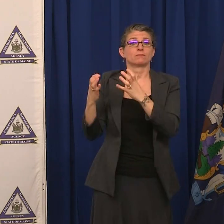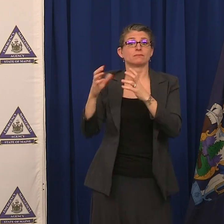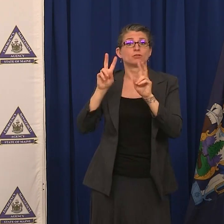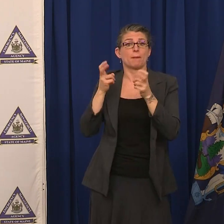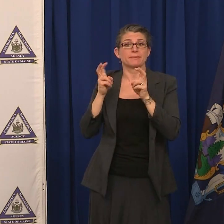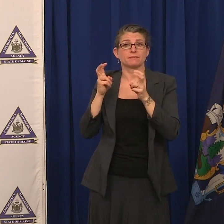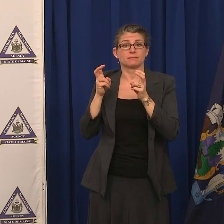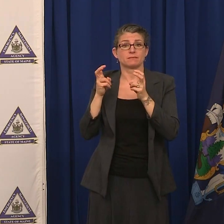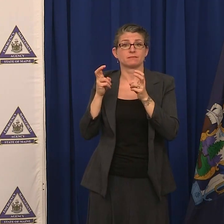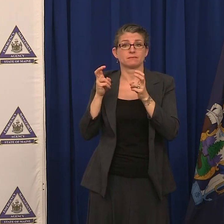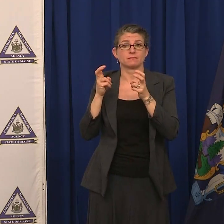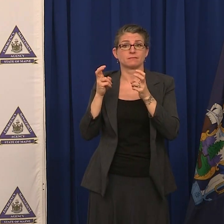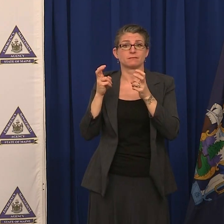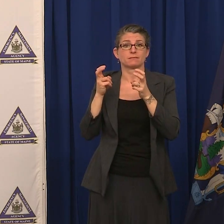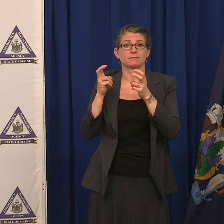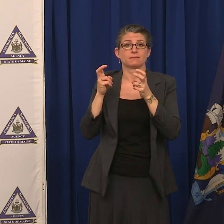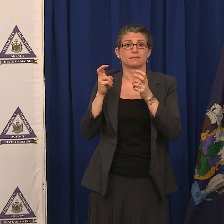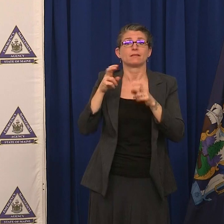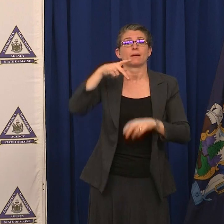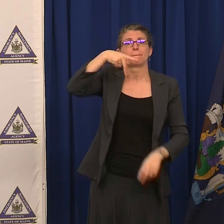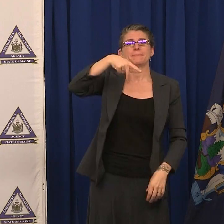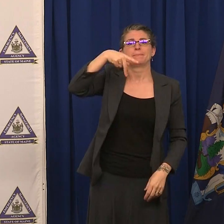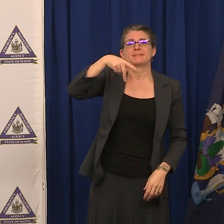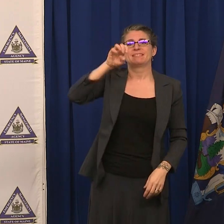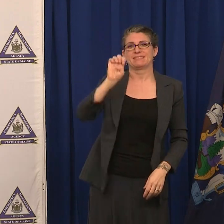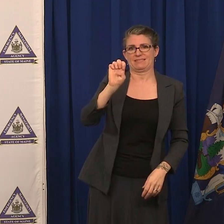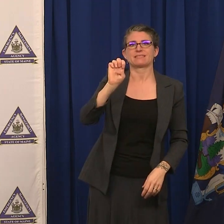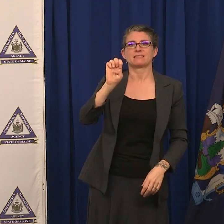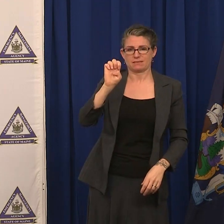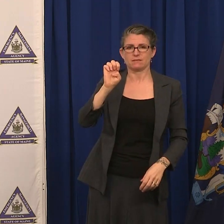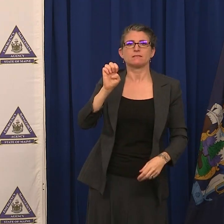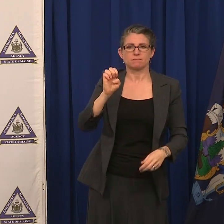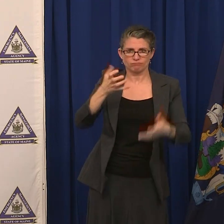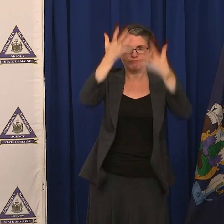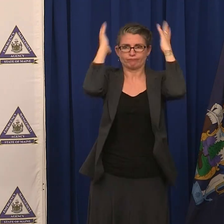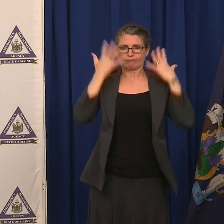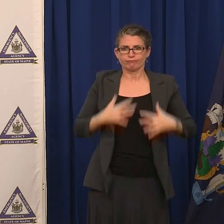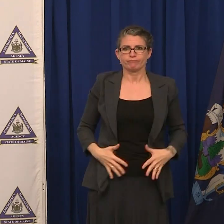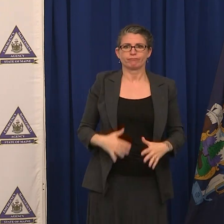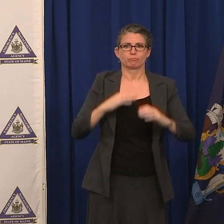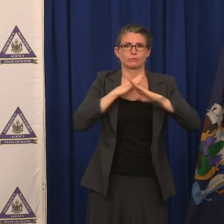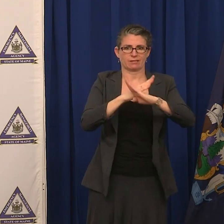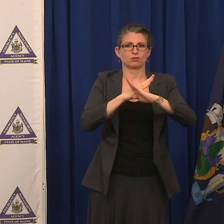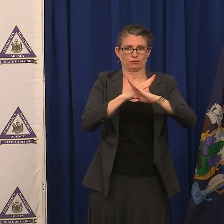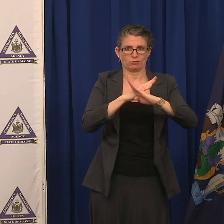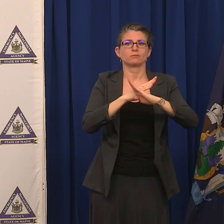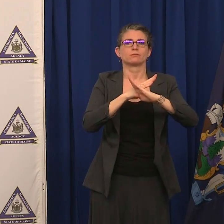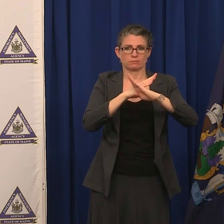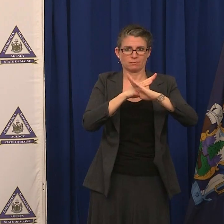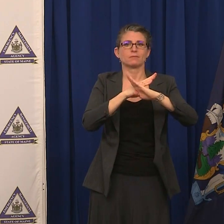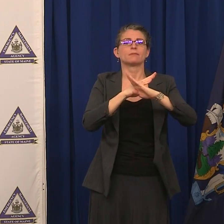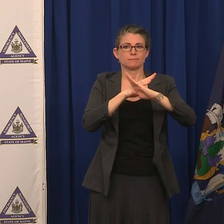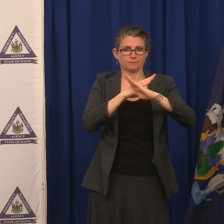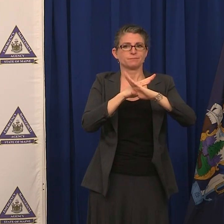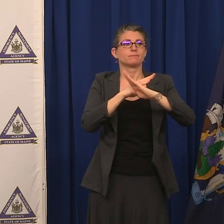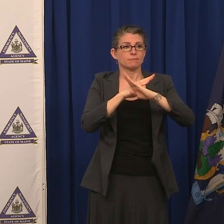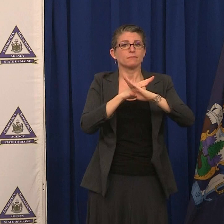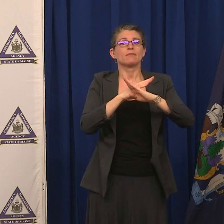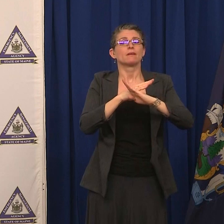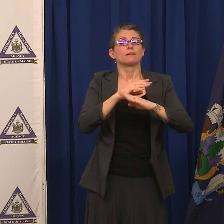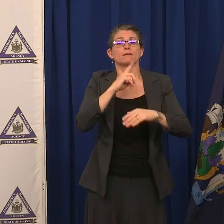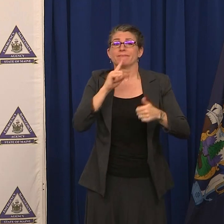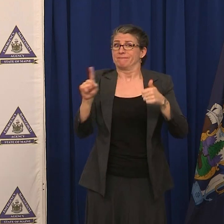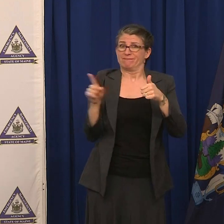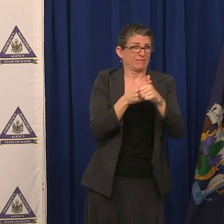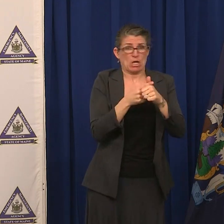is worn by healthcare workers and direct care workers who are on the front lines every single